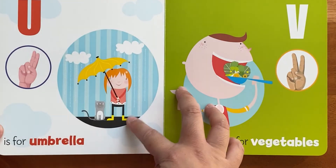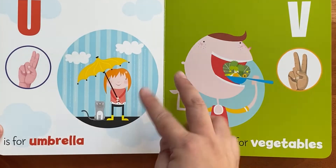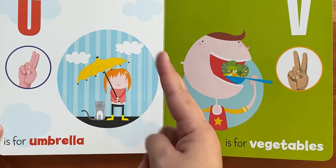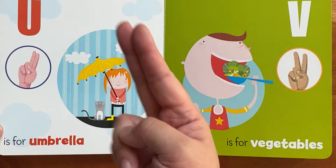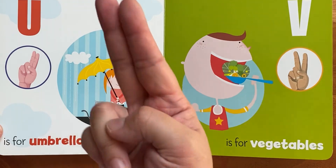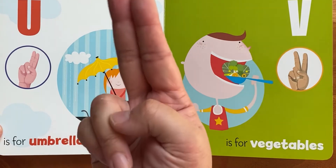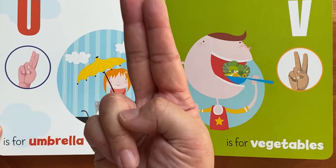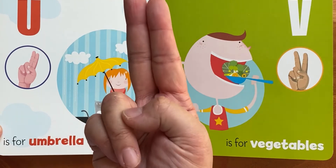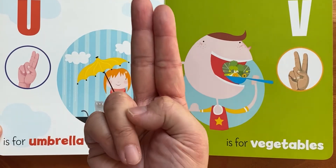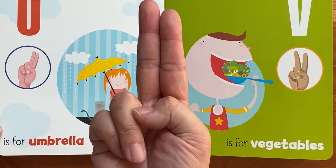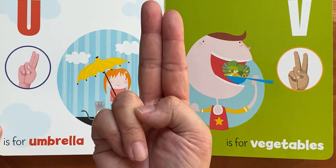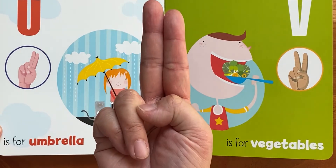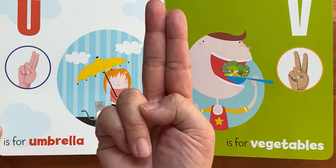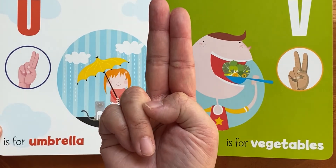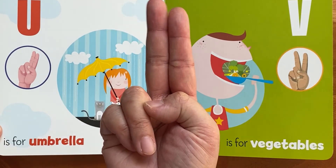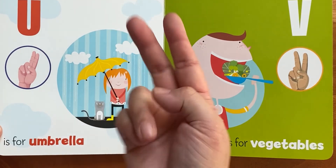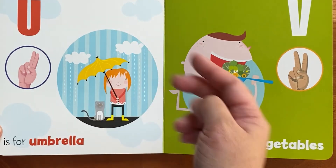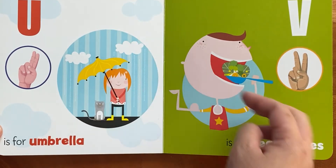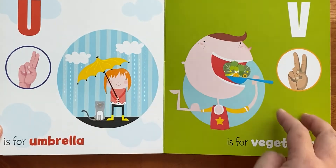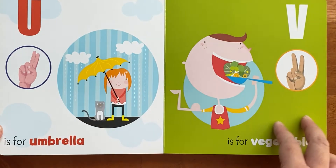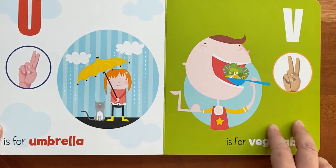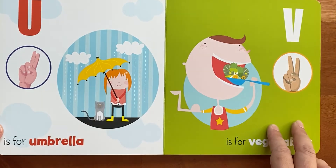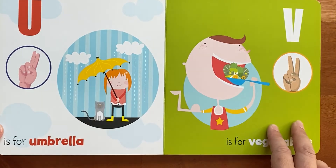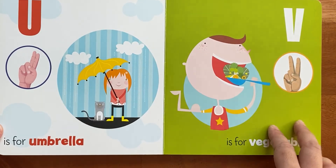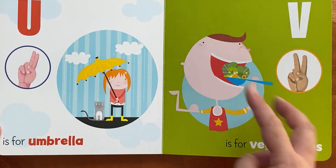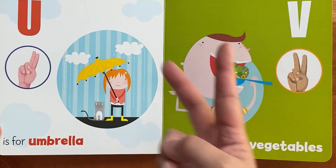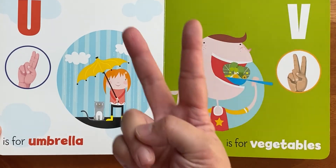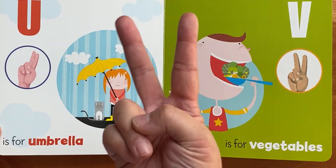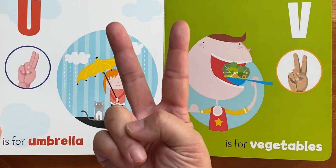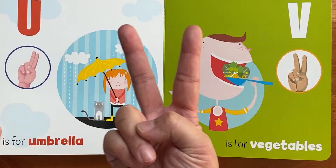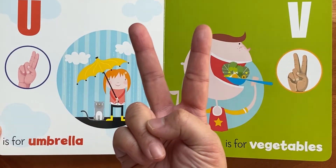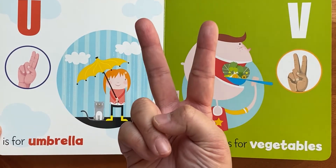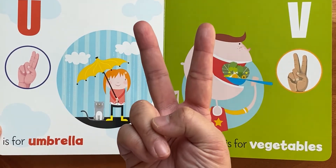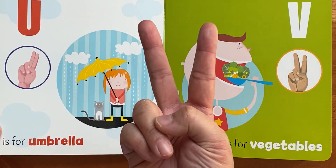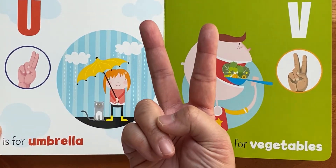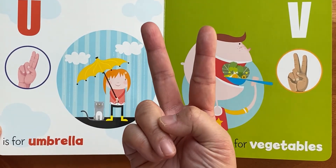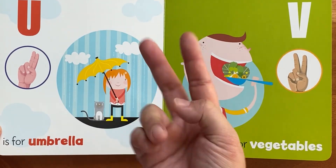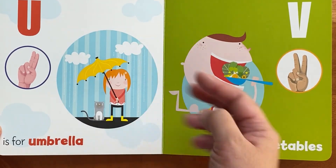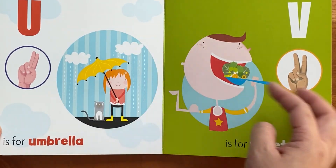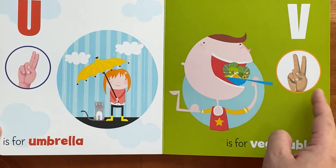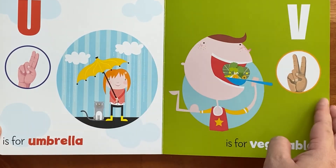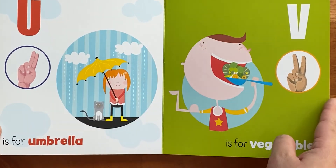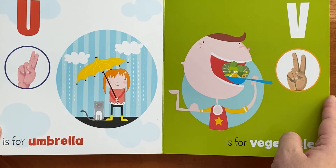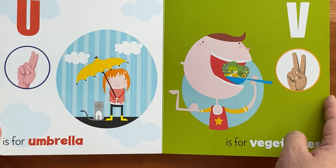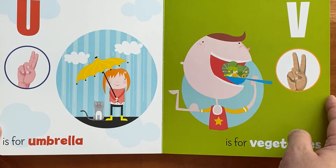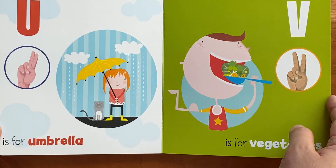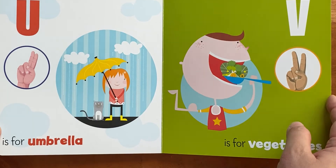U is for umbrella. V V is for vegetables.